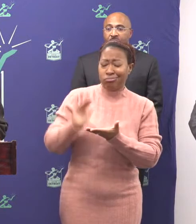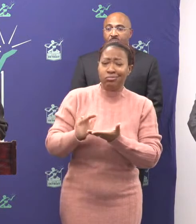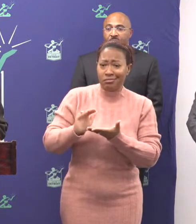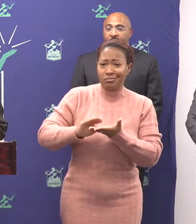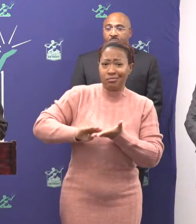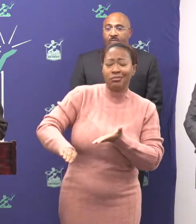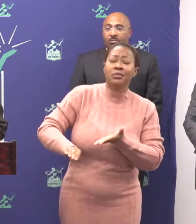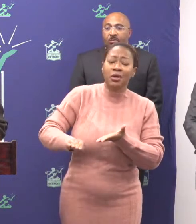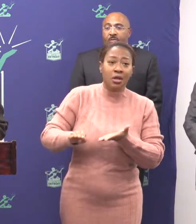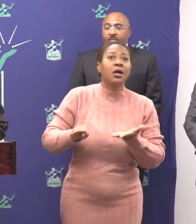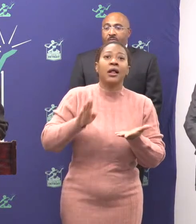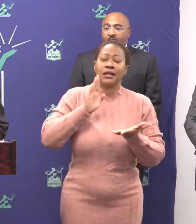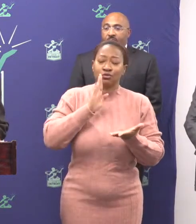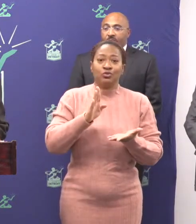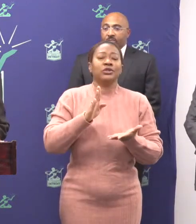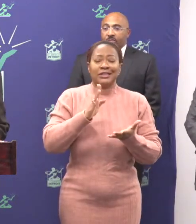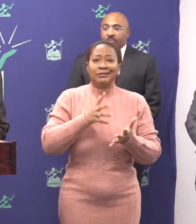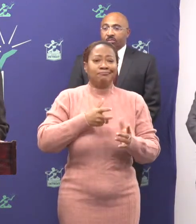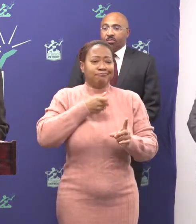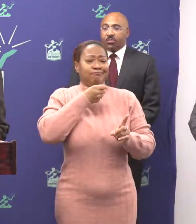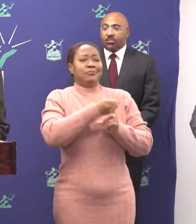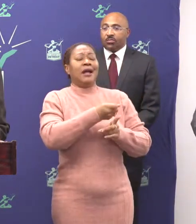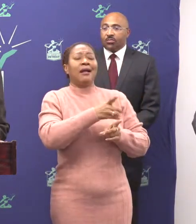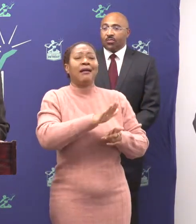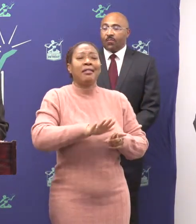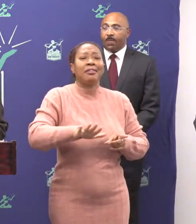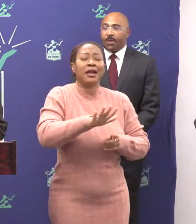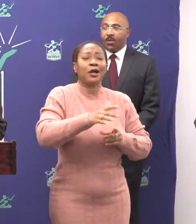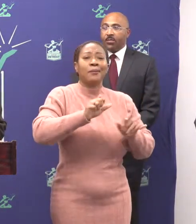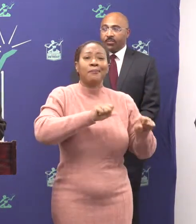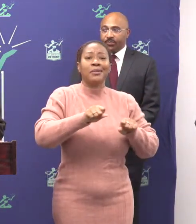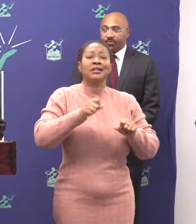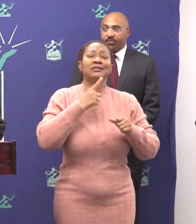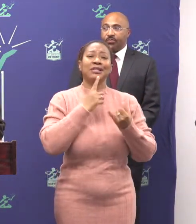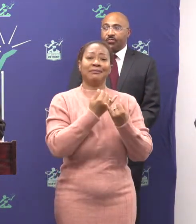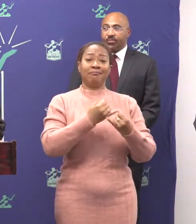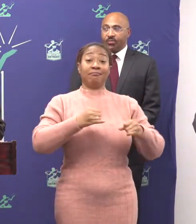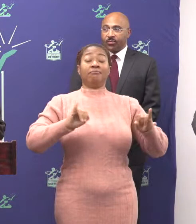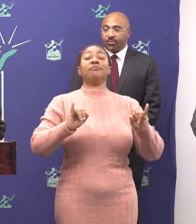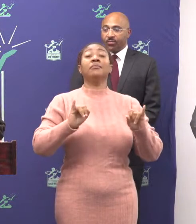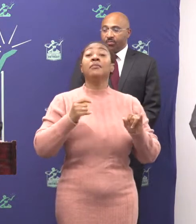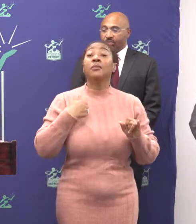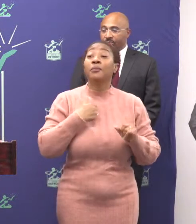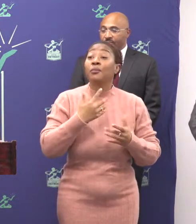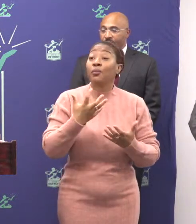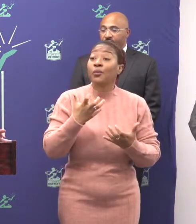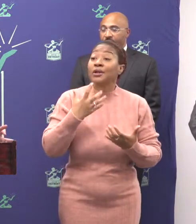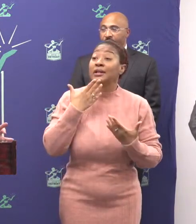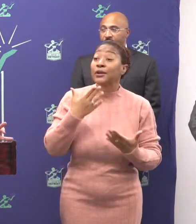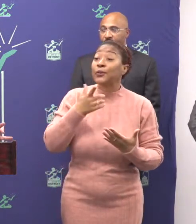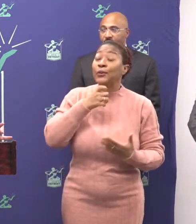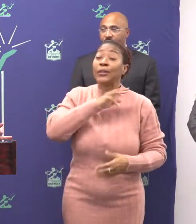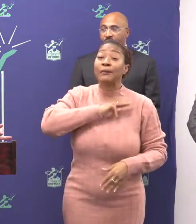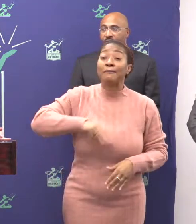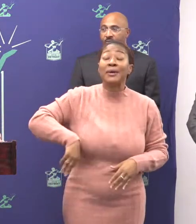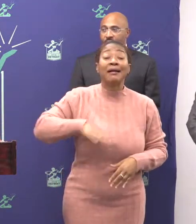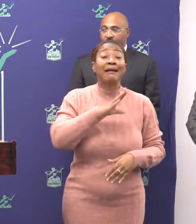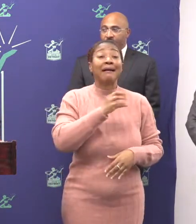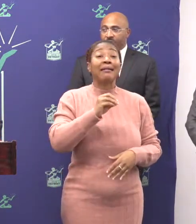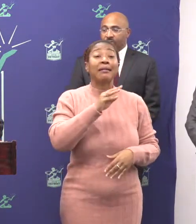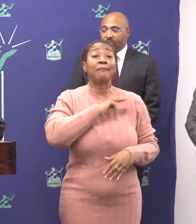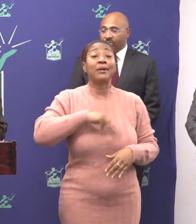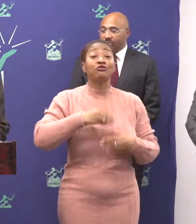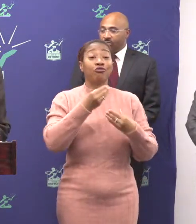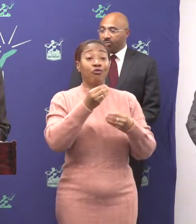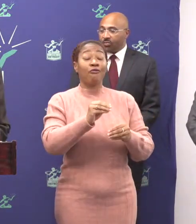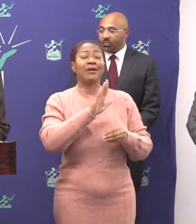vulnerable population in the city of Detroit. So I really want to thank the mayor and the mayor's